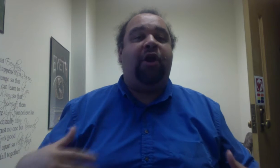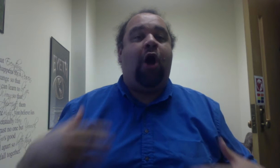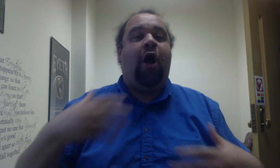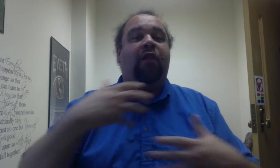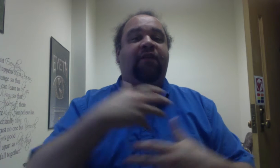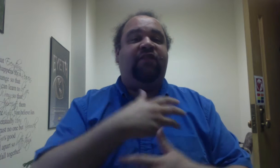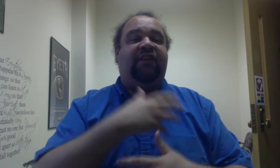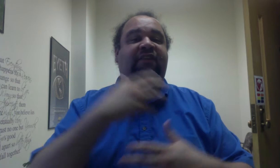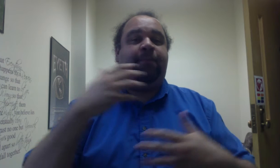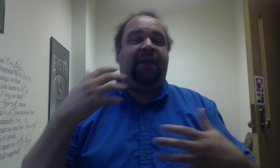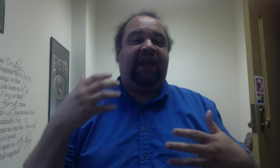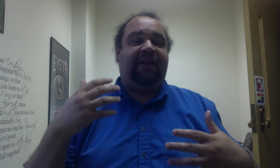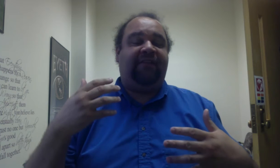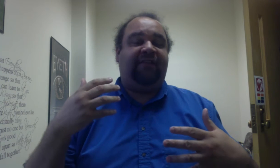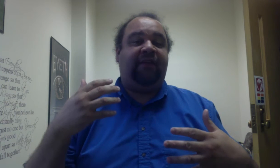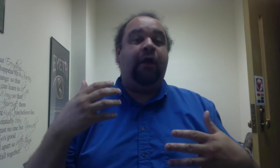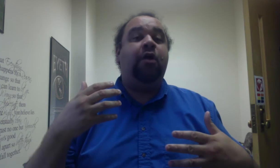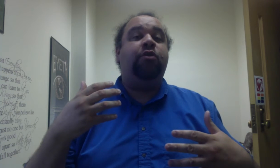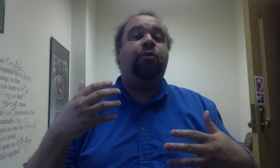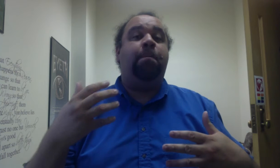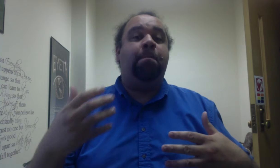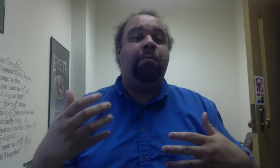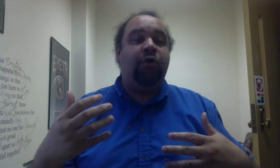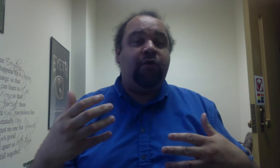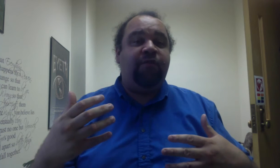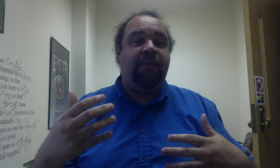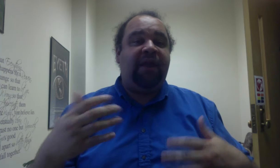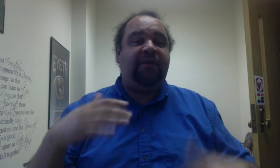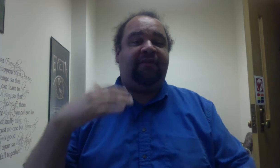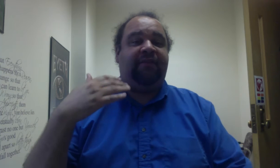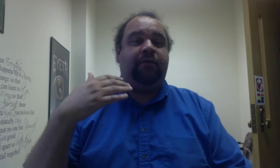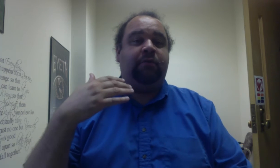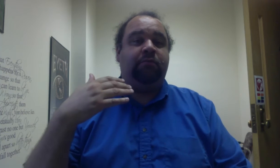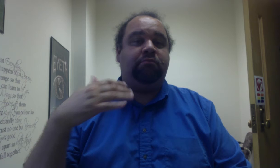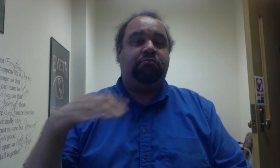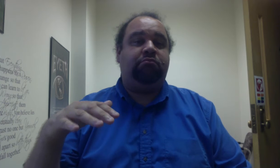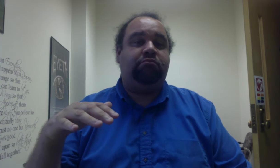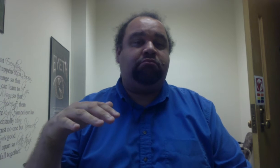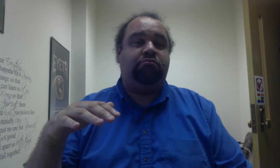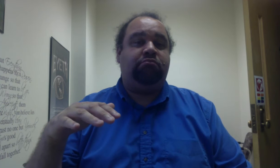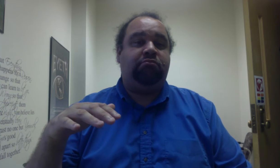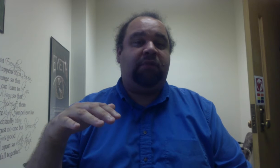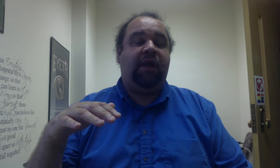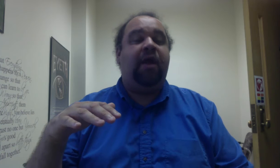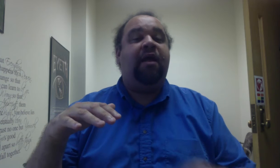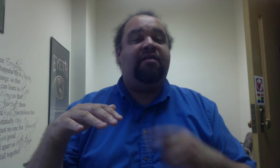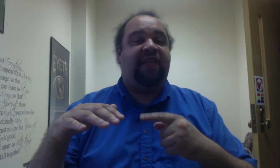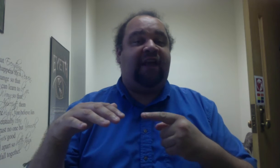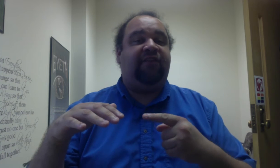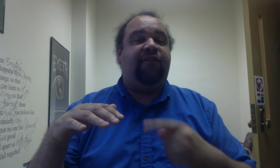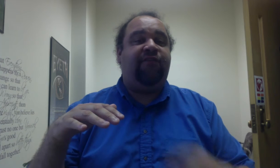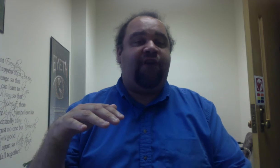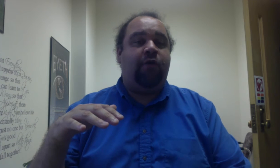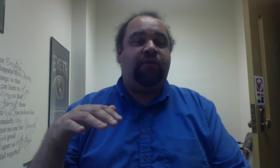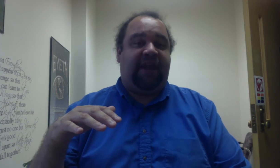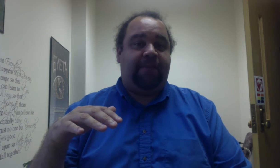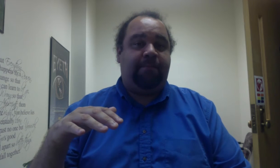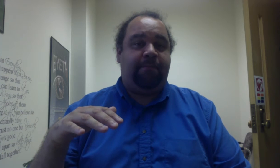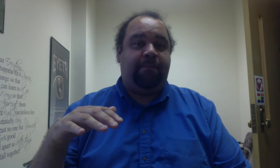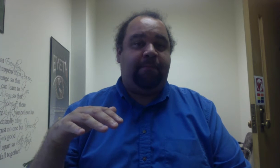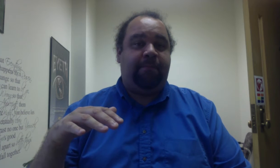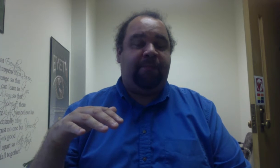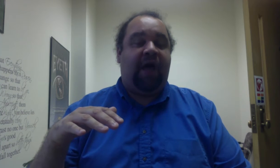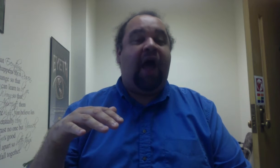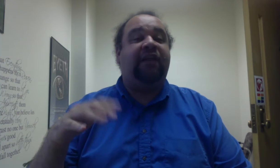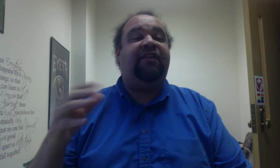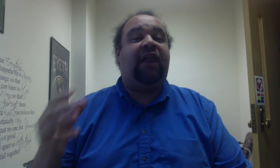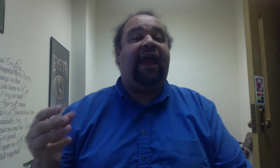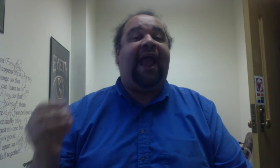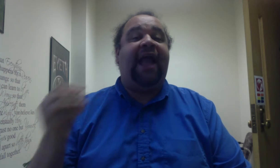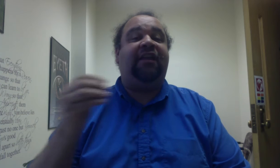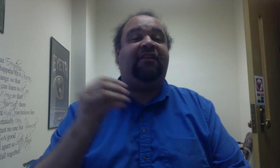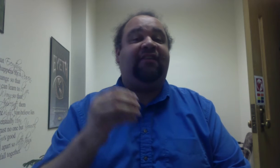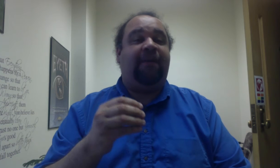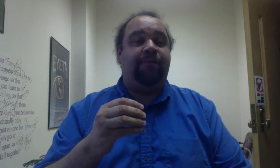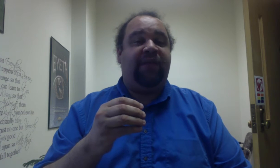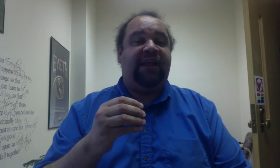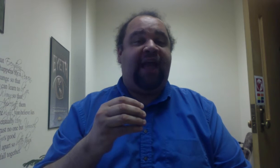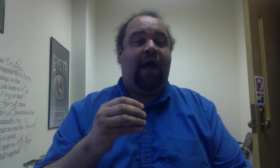all of this space, movement, that's a phoneme. Until I add it to something